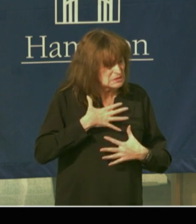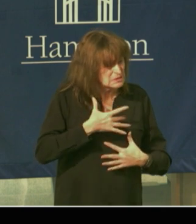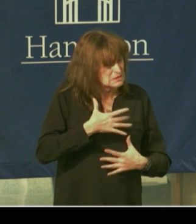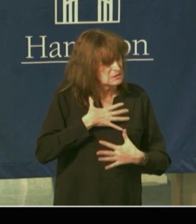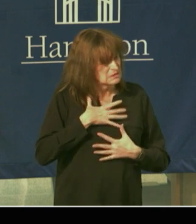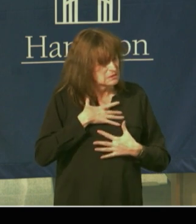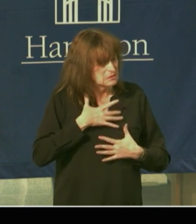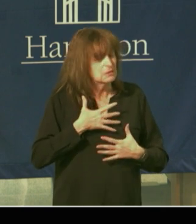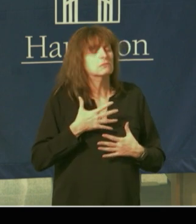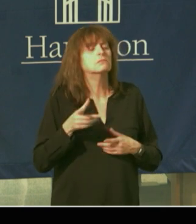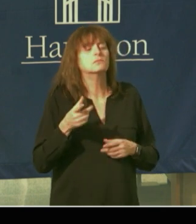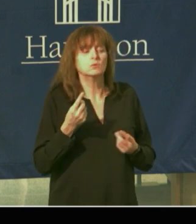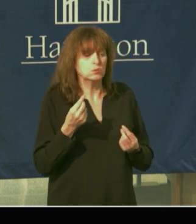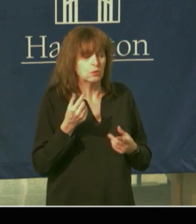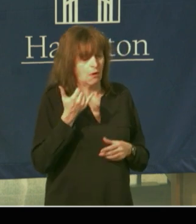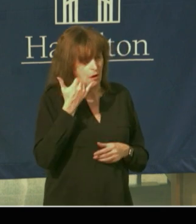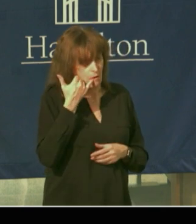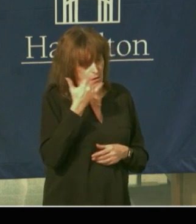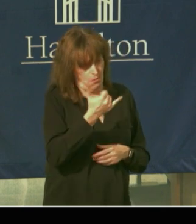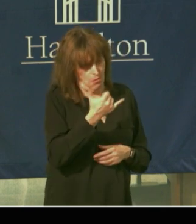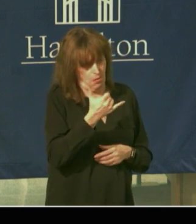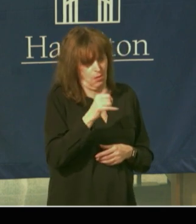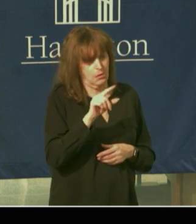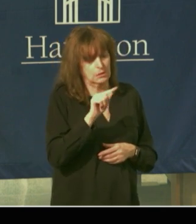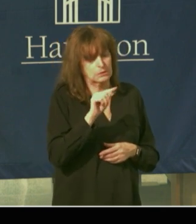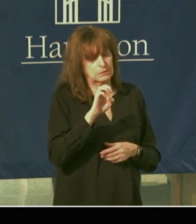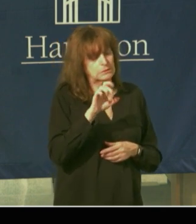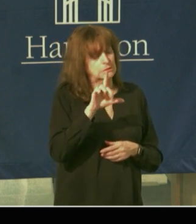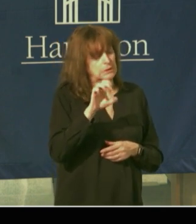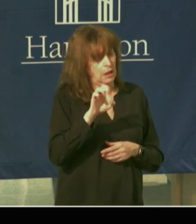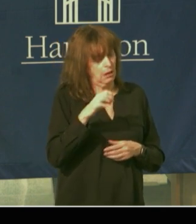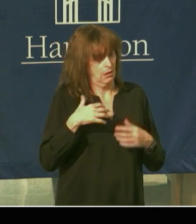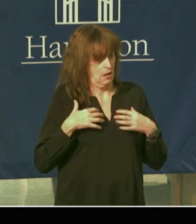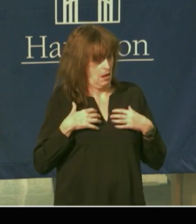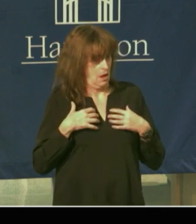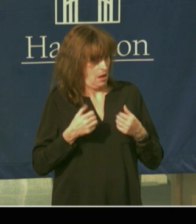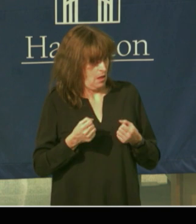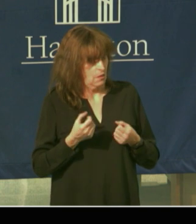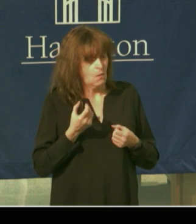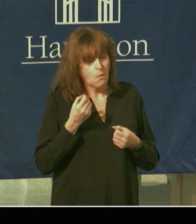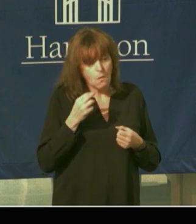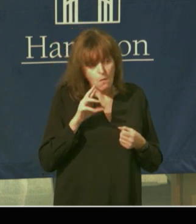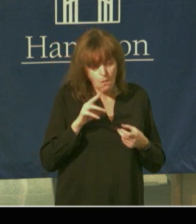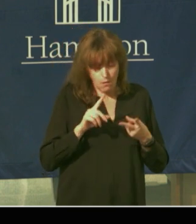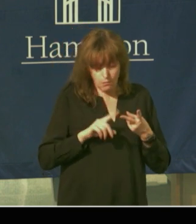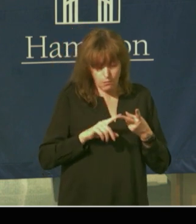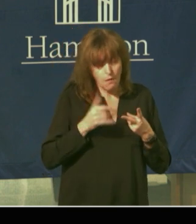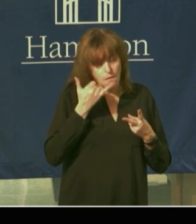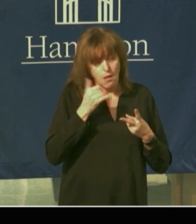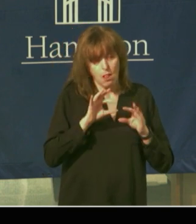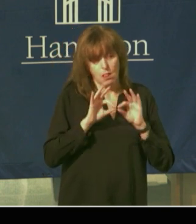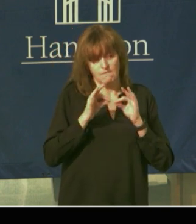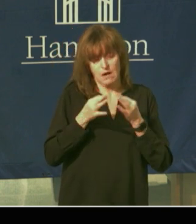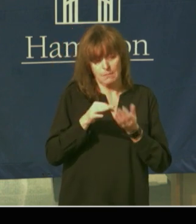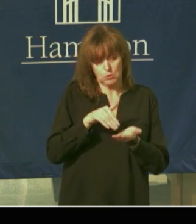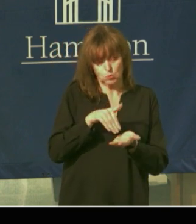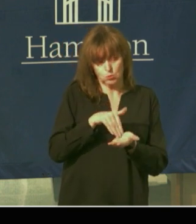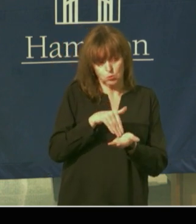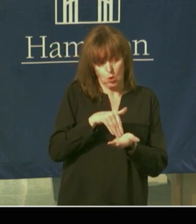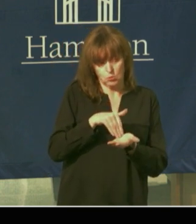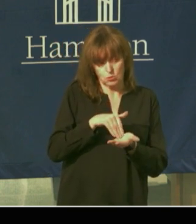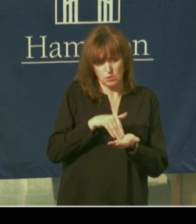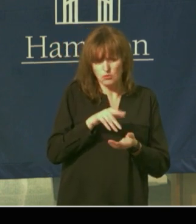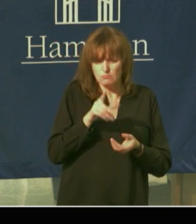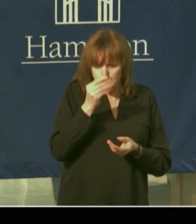local public health department, call your family physician, let them know, I was traveling internationally, I've been back for